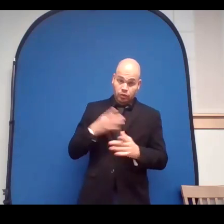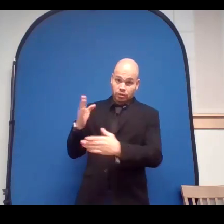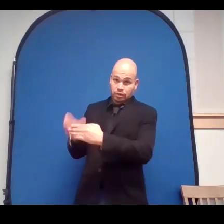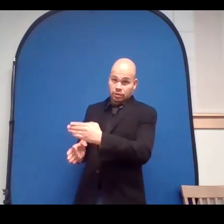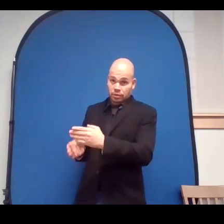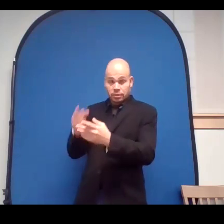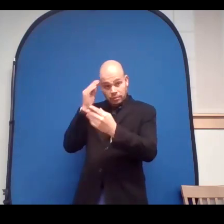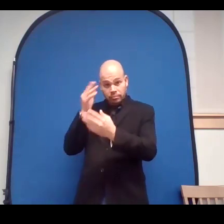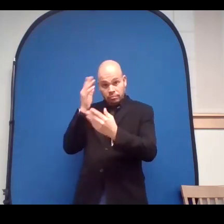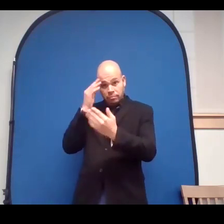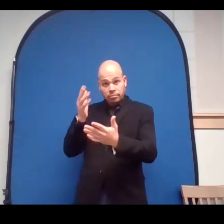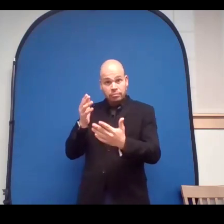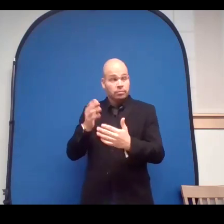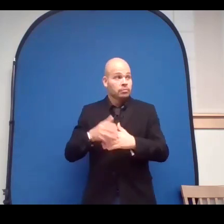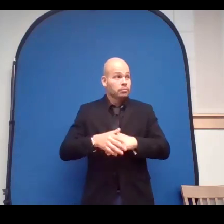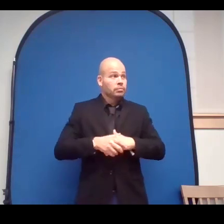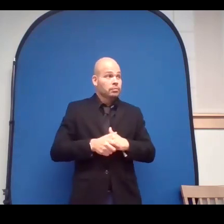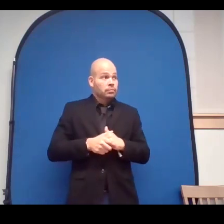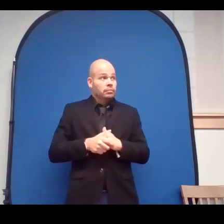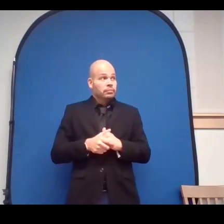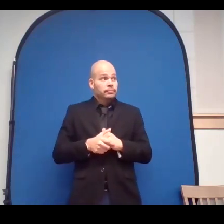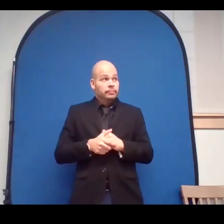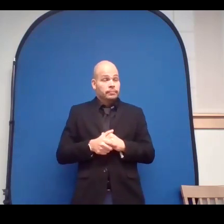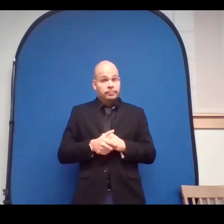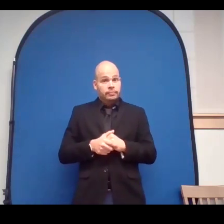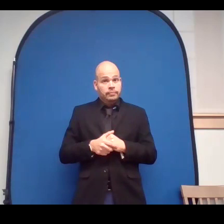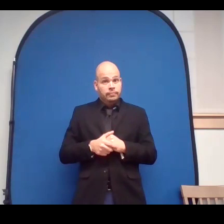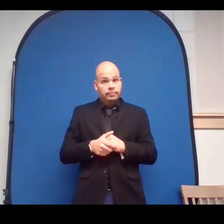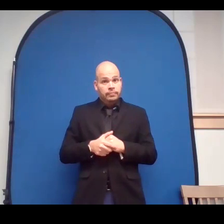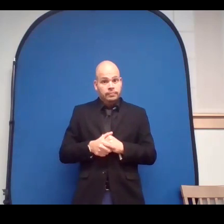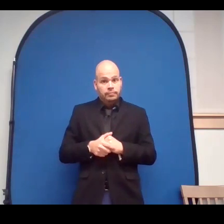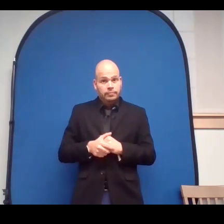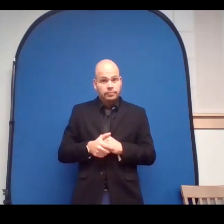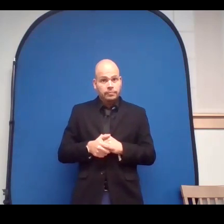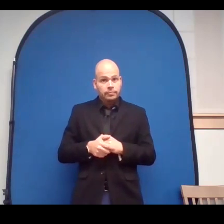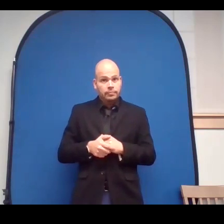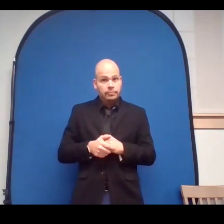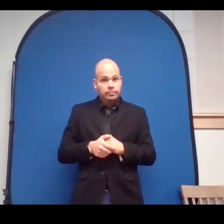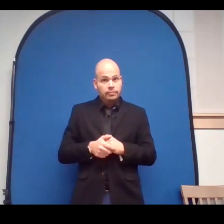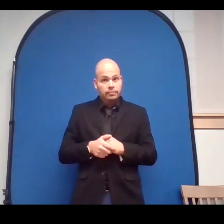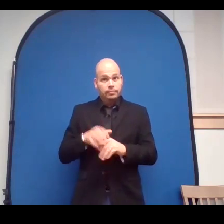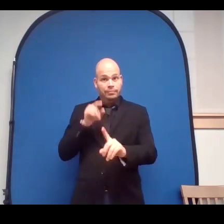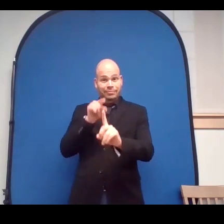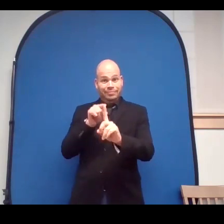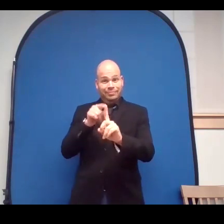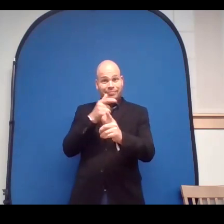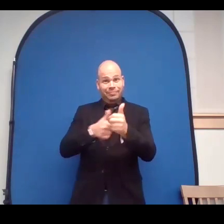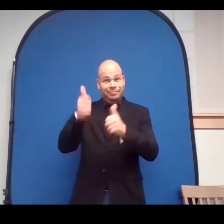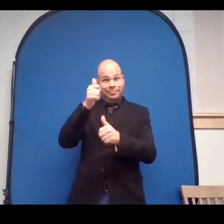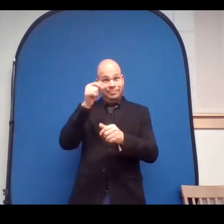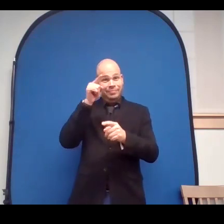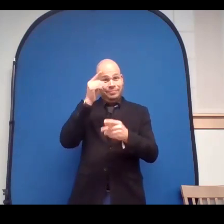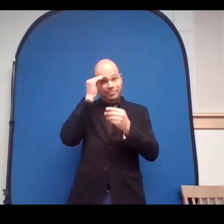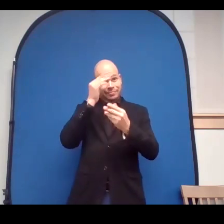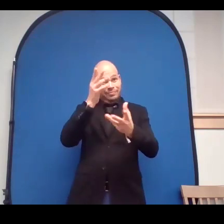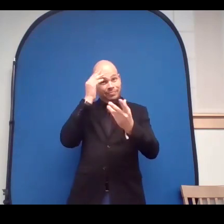but the discharge, and informed my battalion level, which is my one step higher than me, of what was